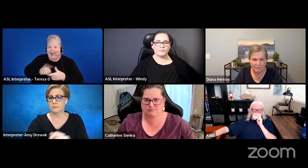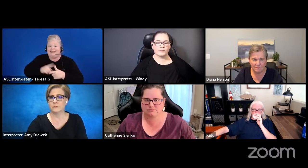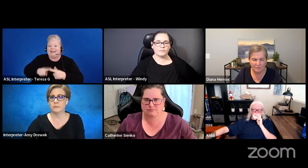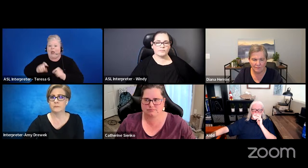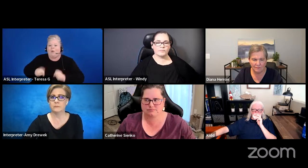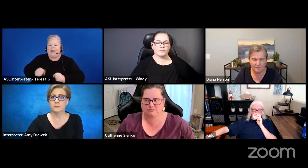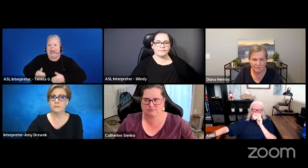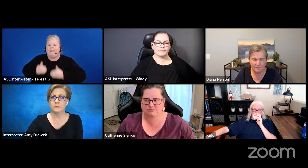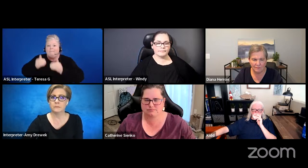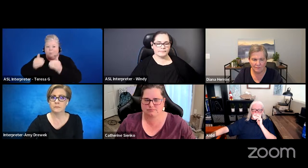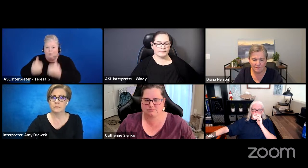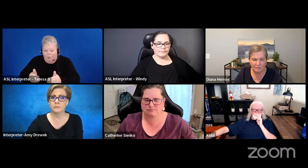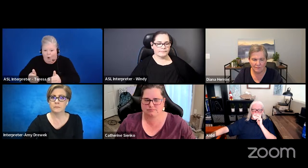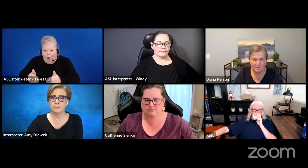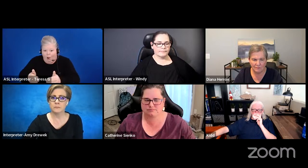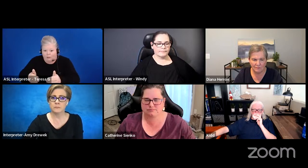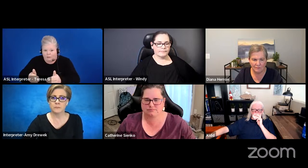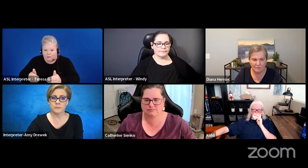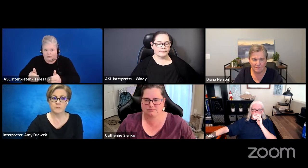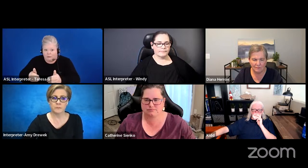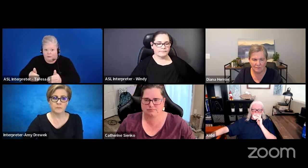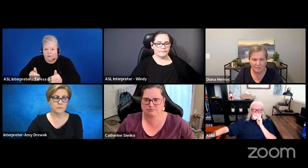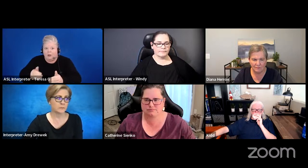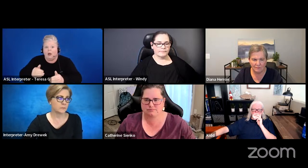on to the one to table.